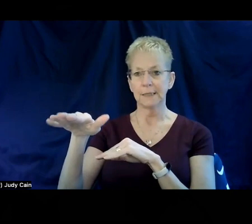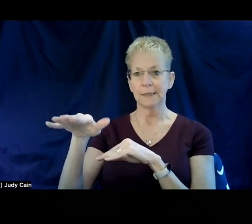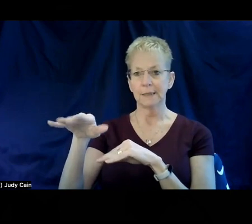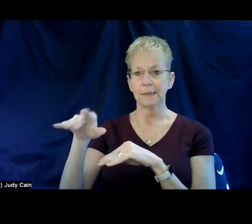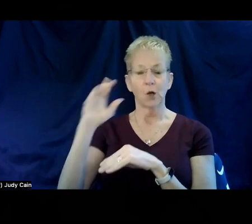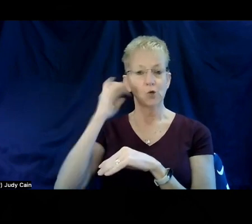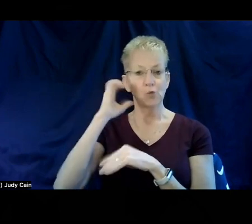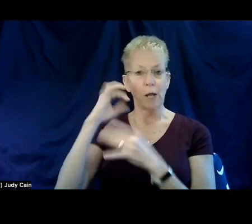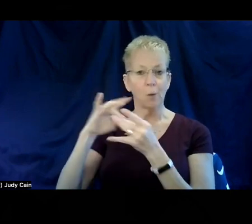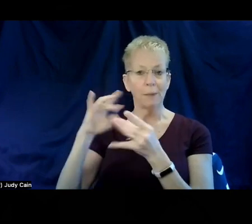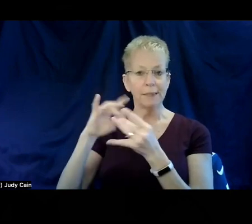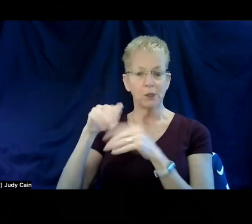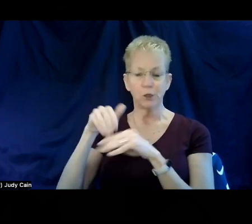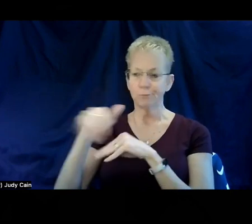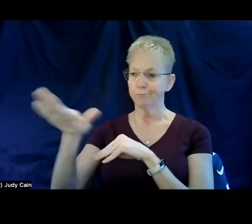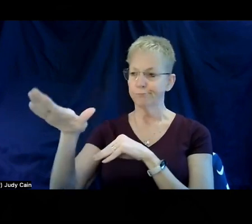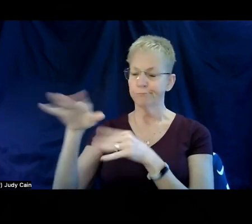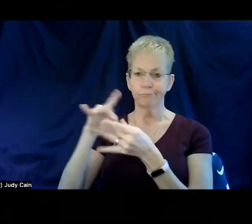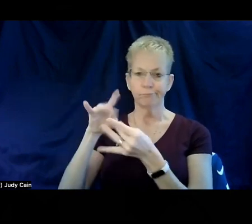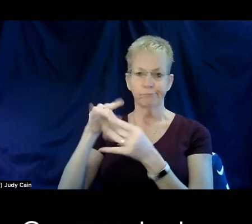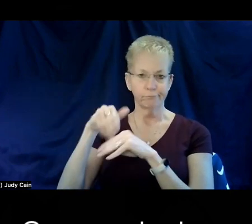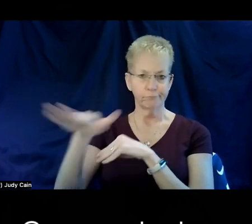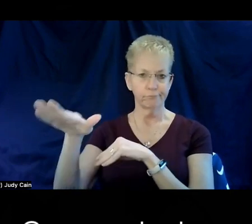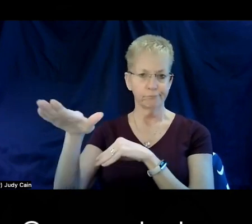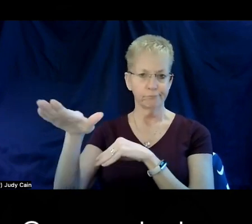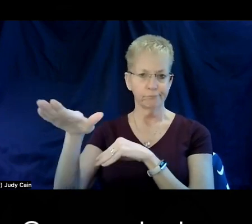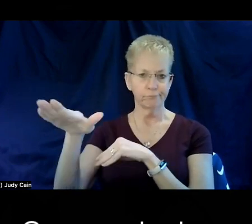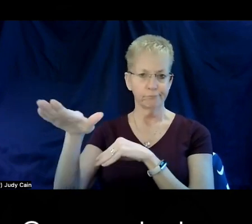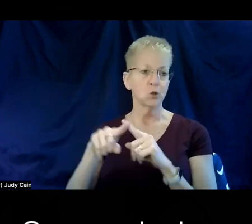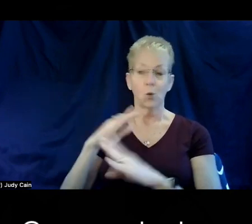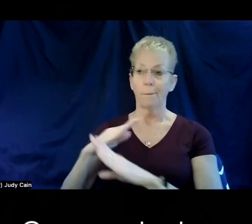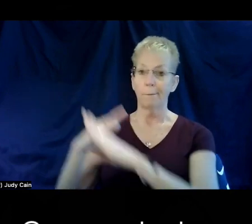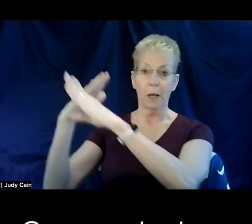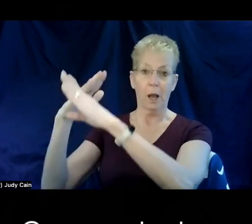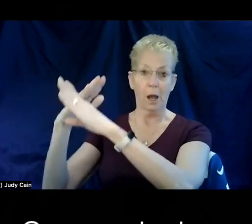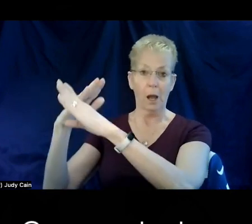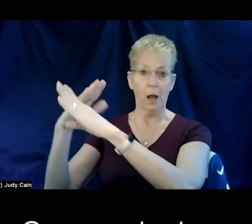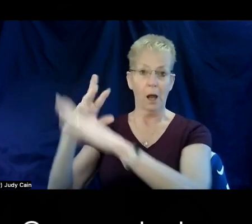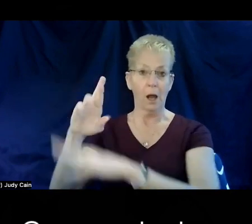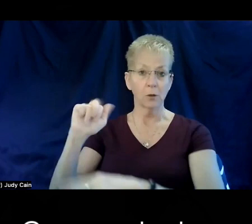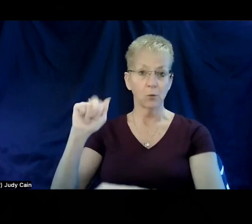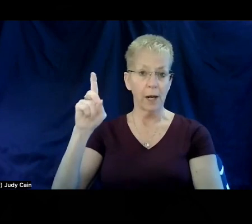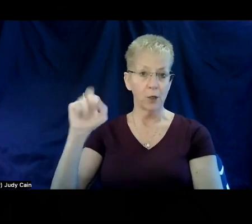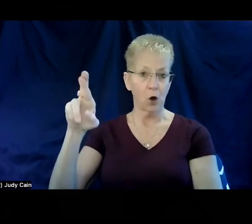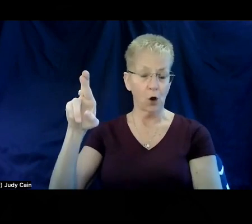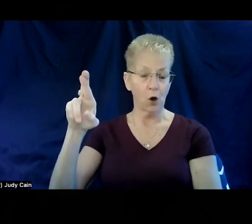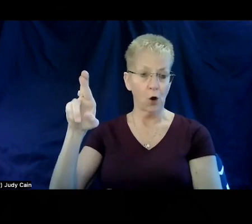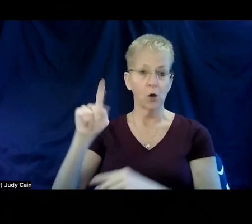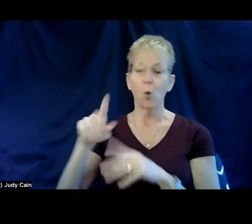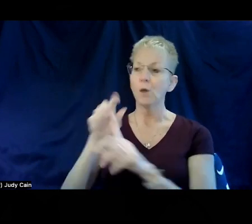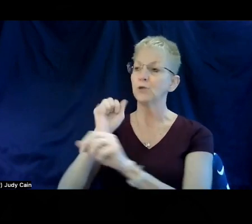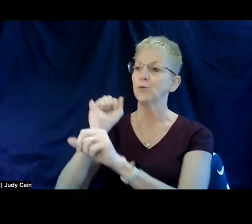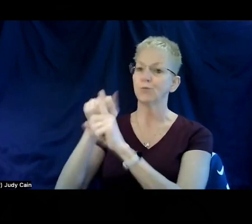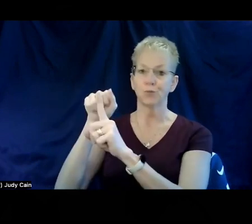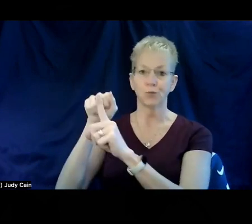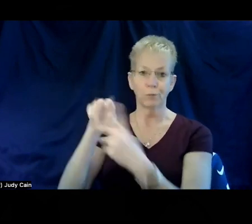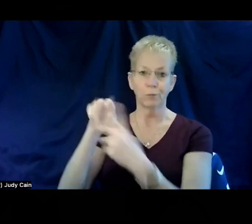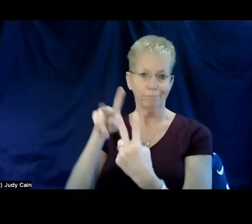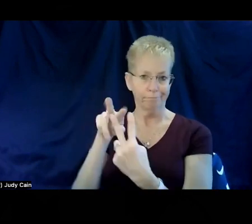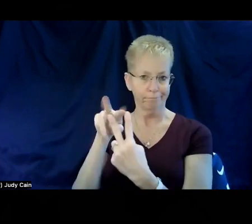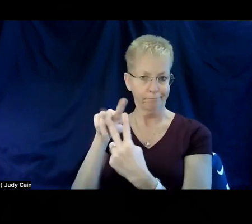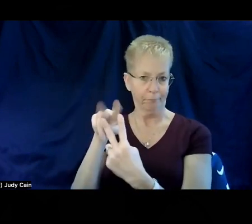radio messages, either to block the radar that the Germans had or to spoof and